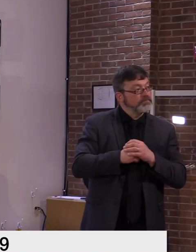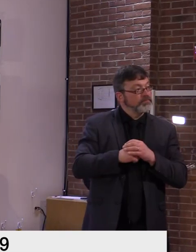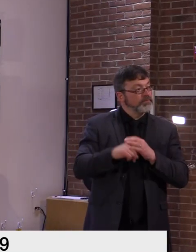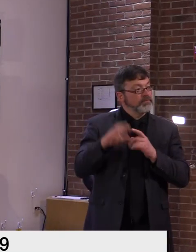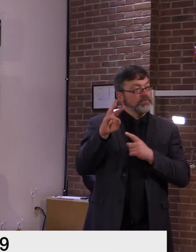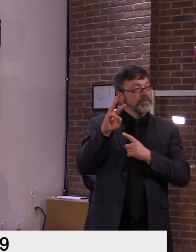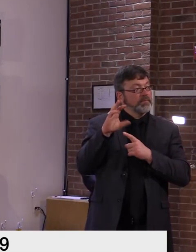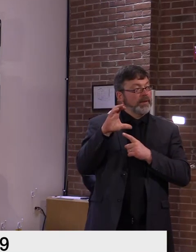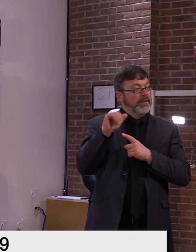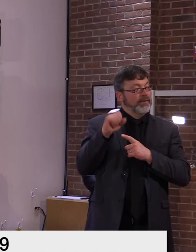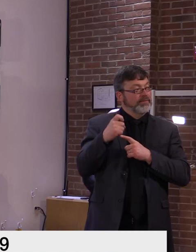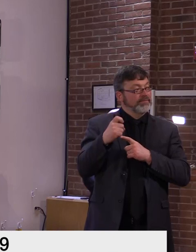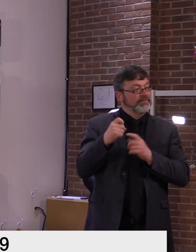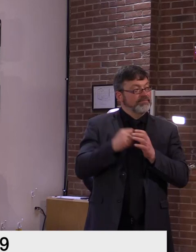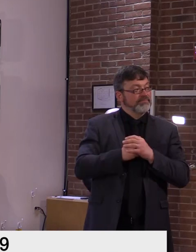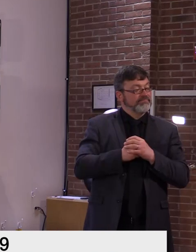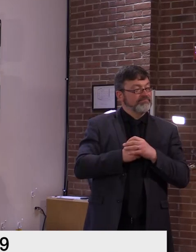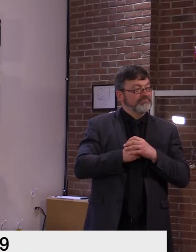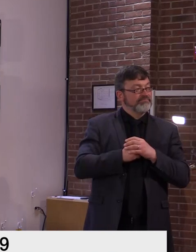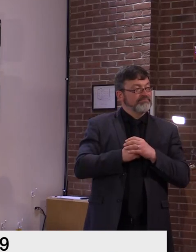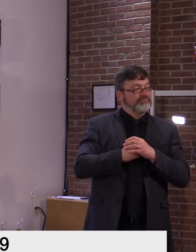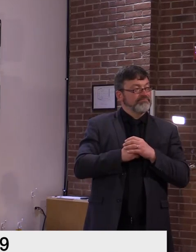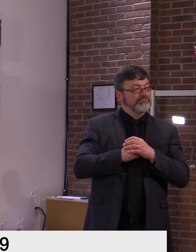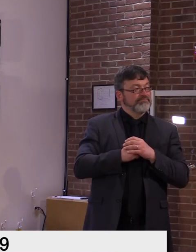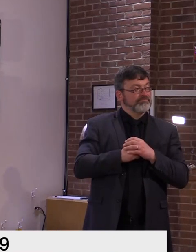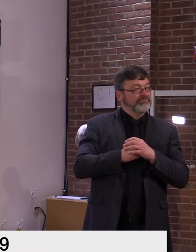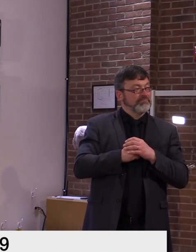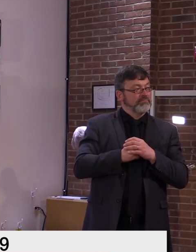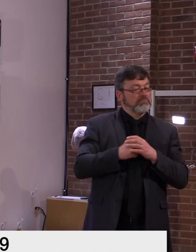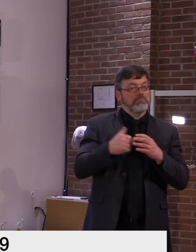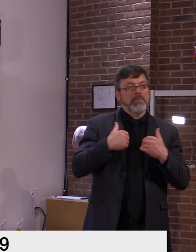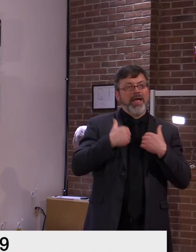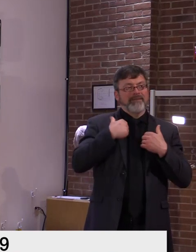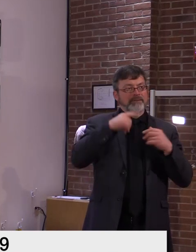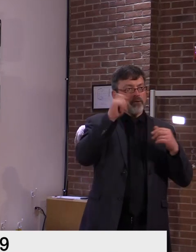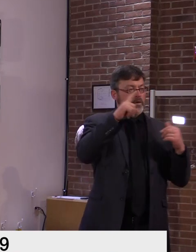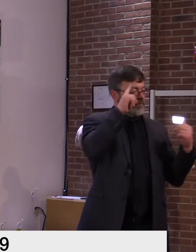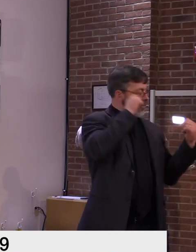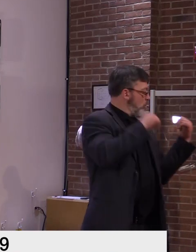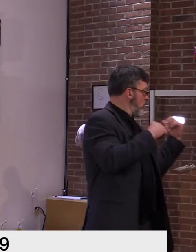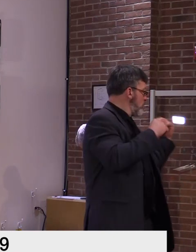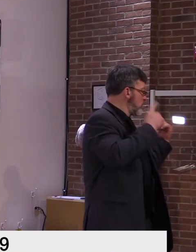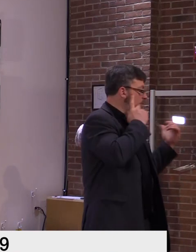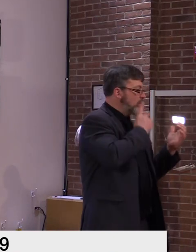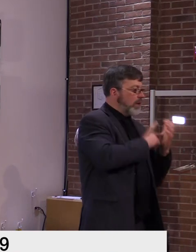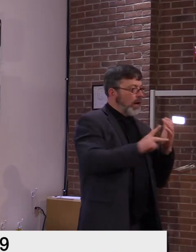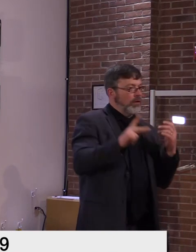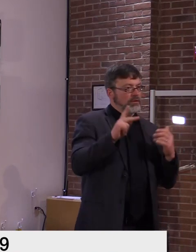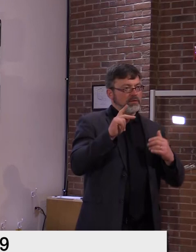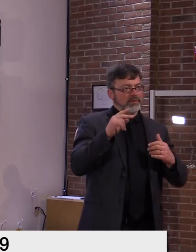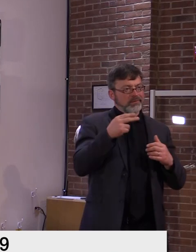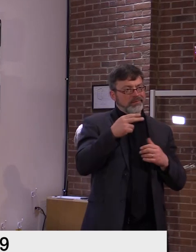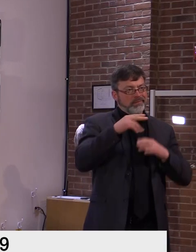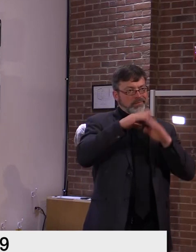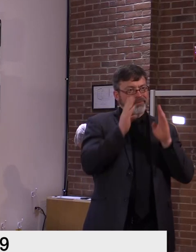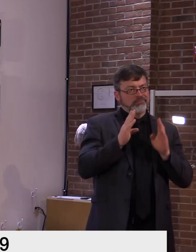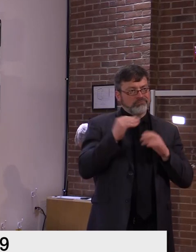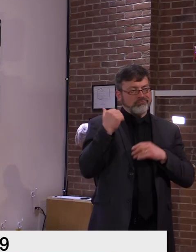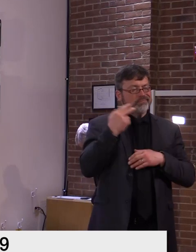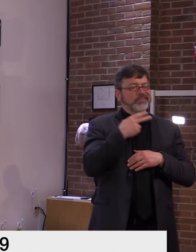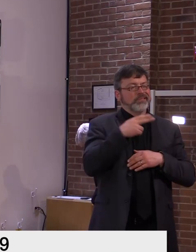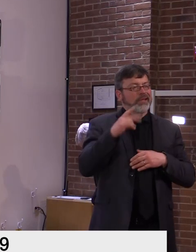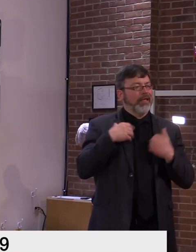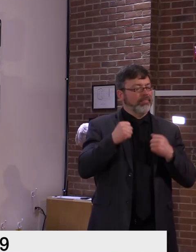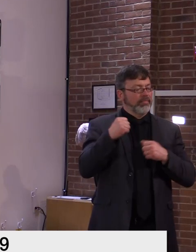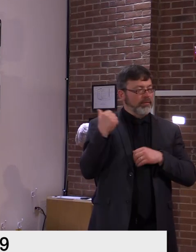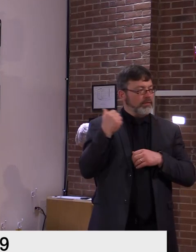My question is for Secretary Smith. You all have ordered to not waste any doses, and we know Vermonters have been signing up at